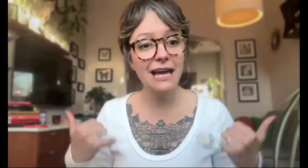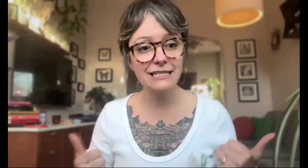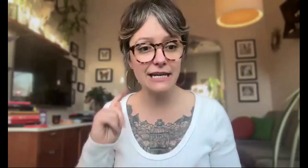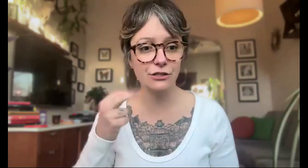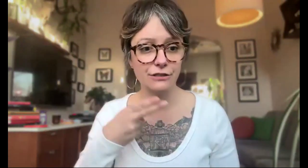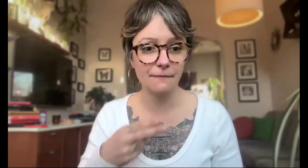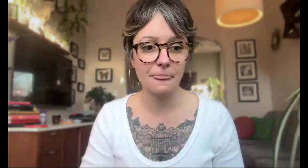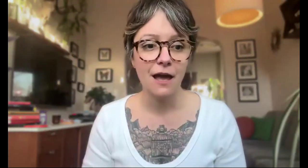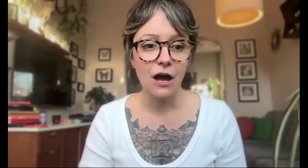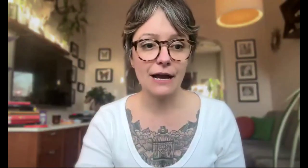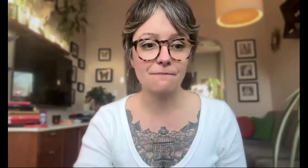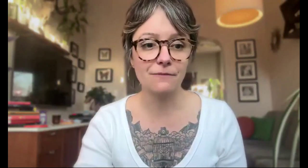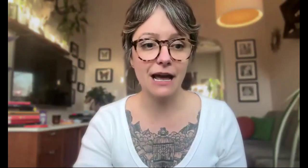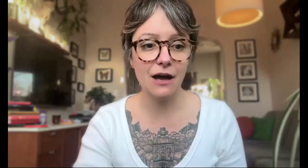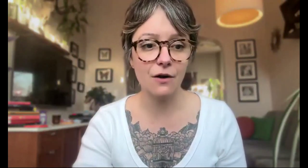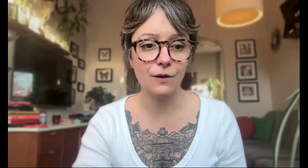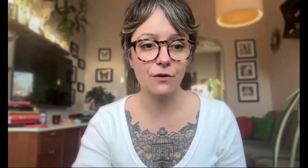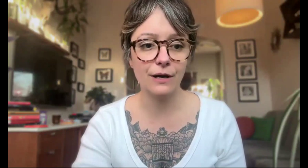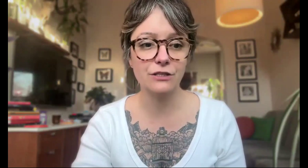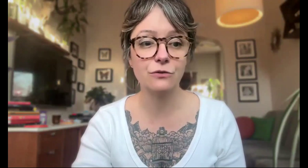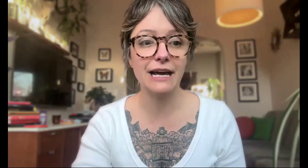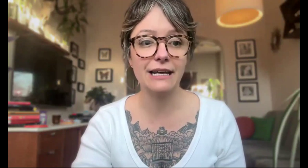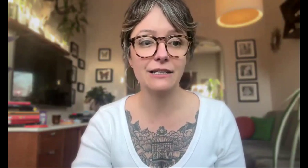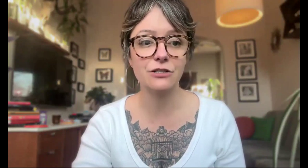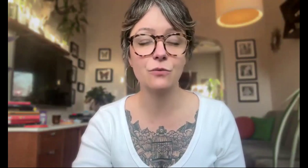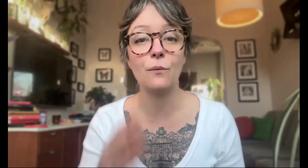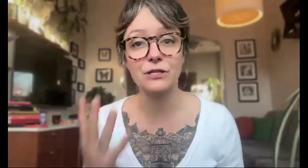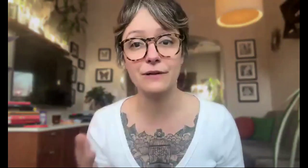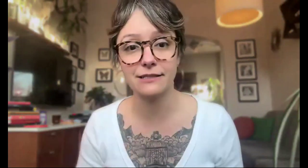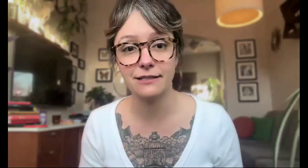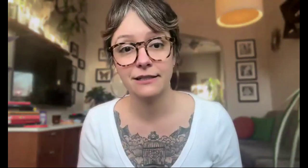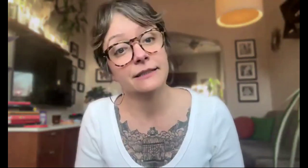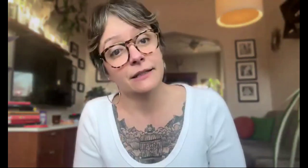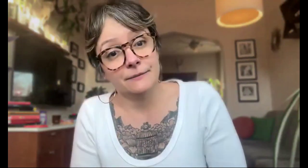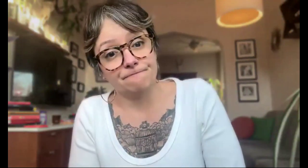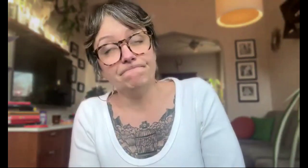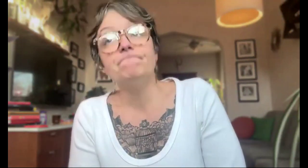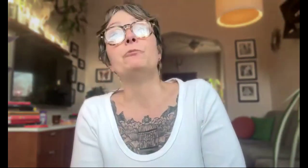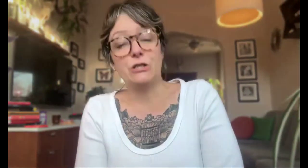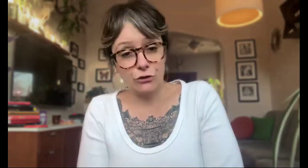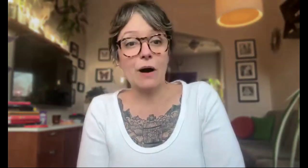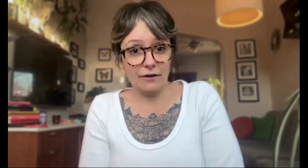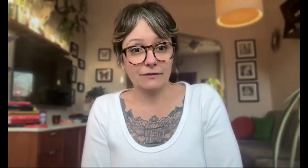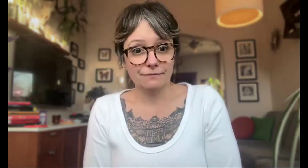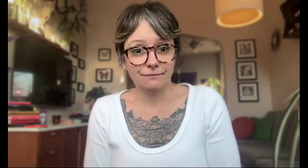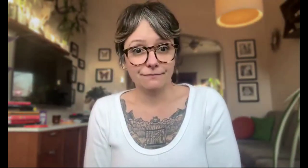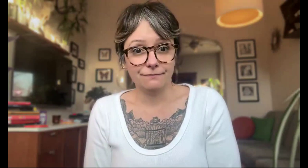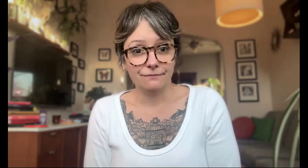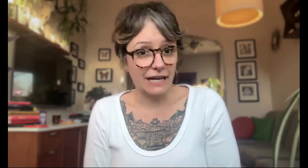And today is Thursday. Okay, now we are going to get into what we do next. We do the weather. That